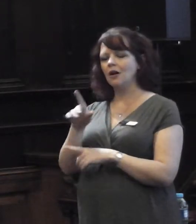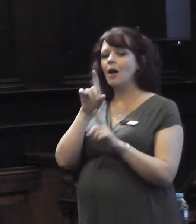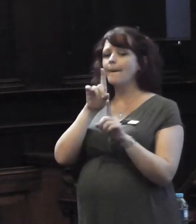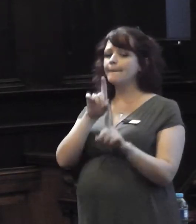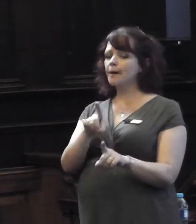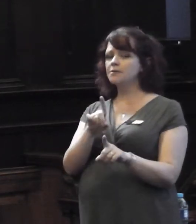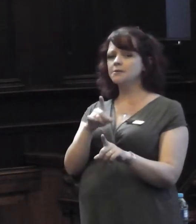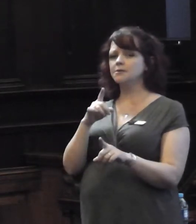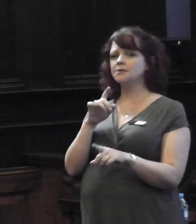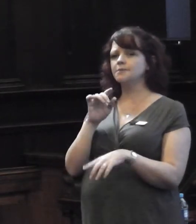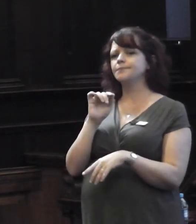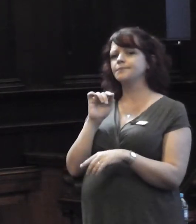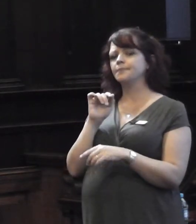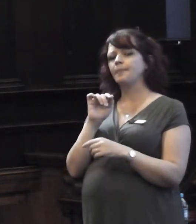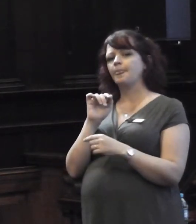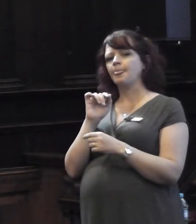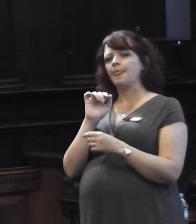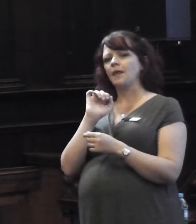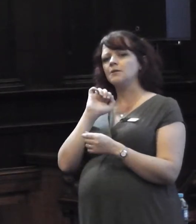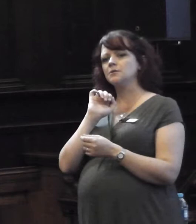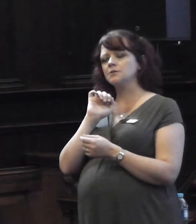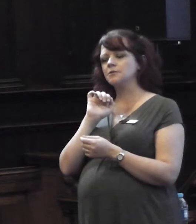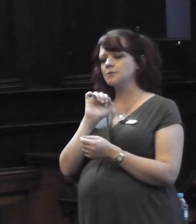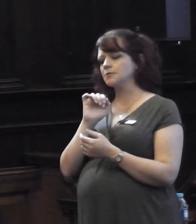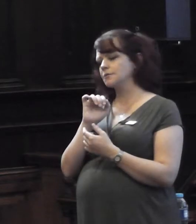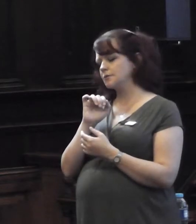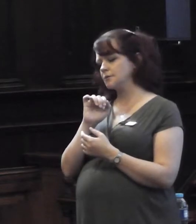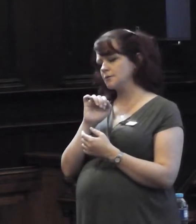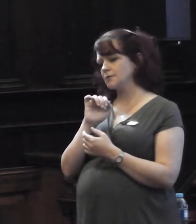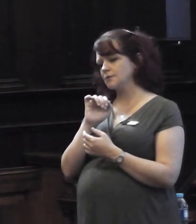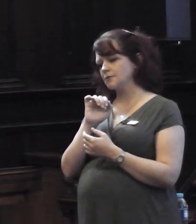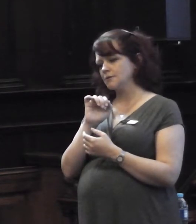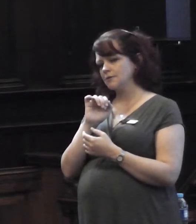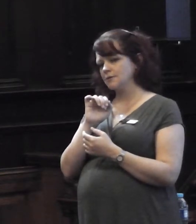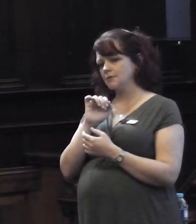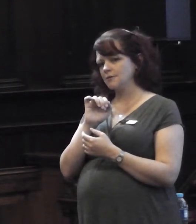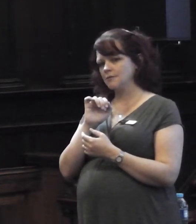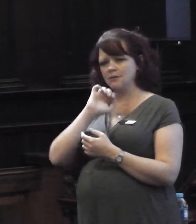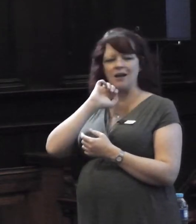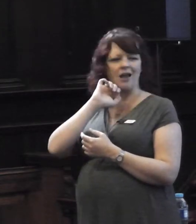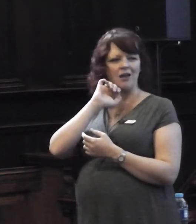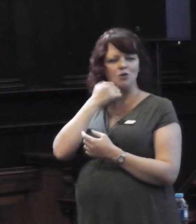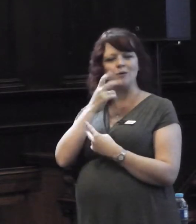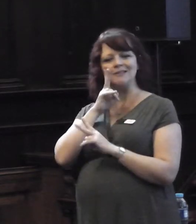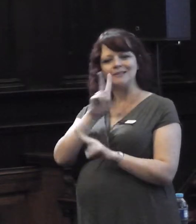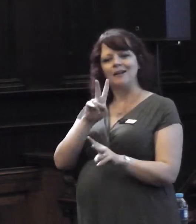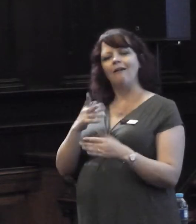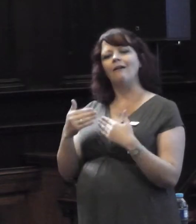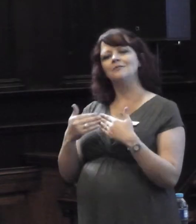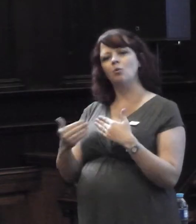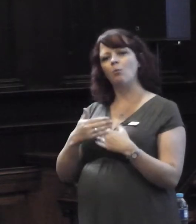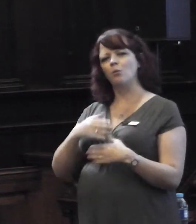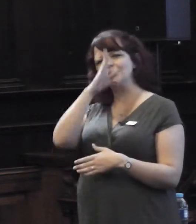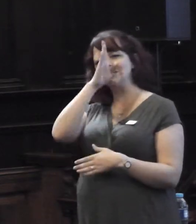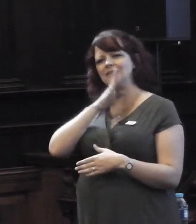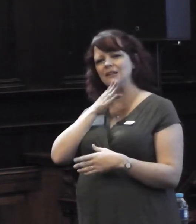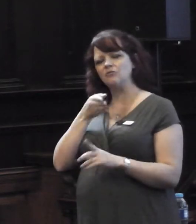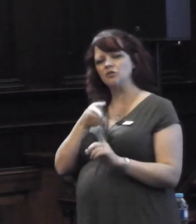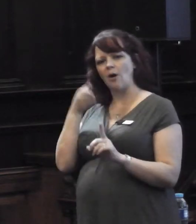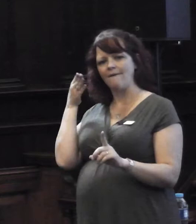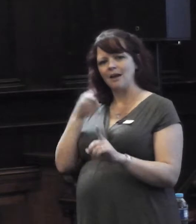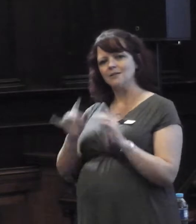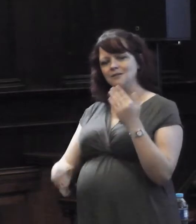of course, it will be an aggravating feature to a more serious offence, and depending